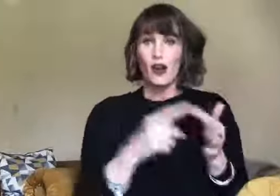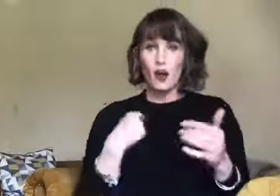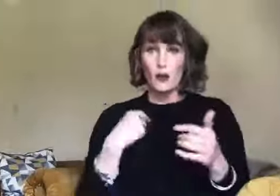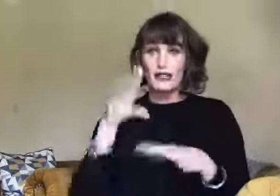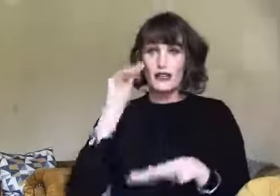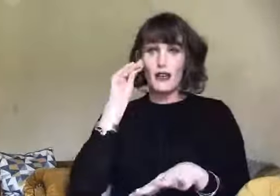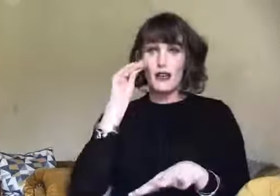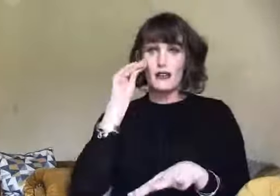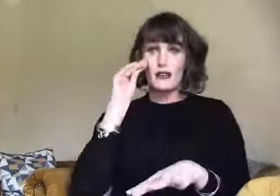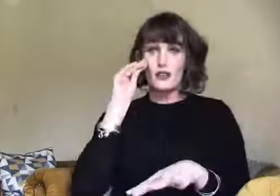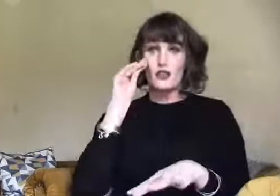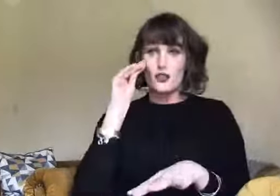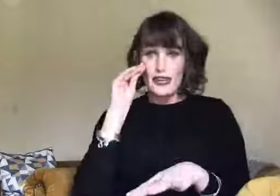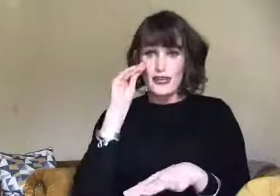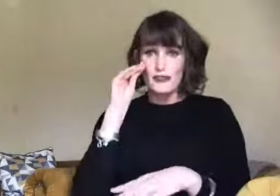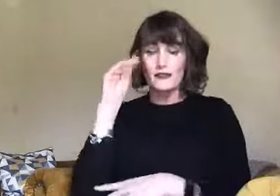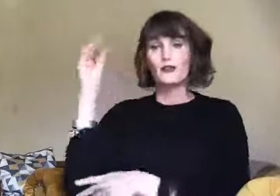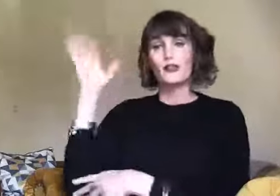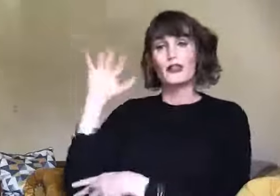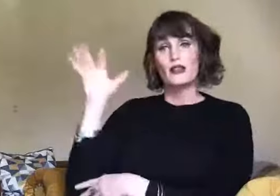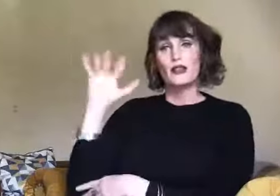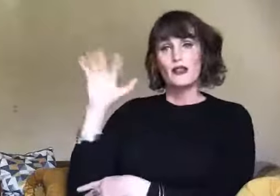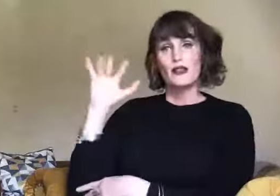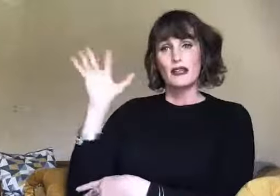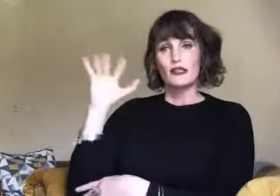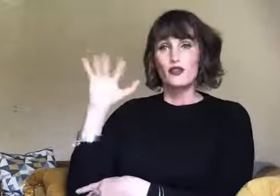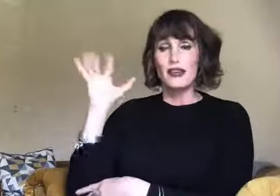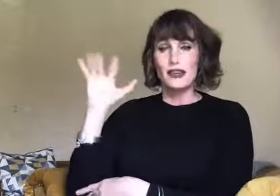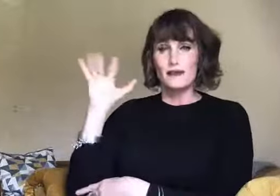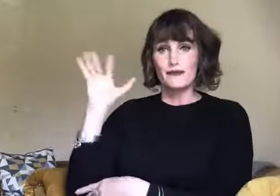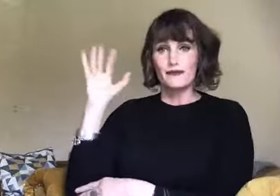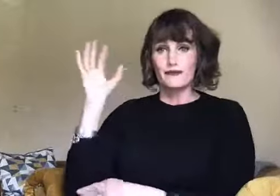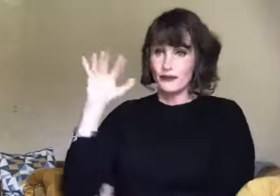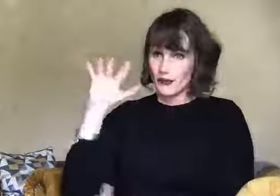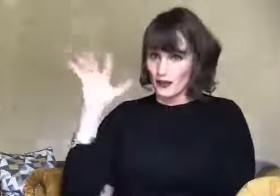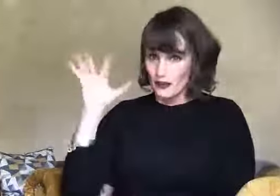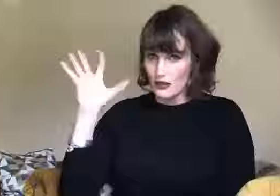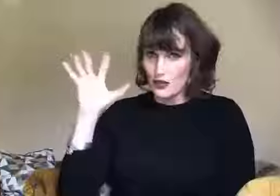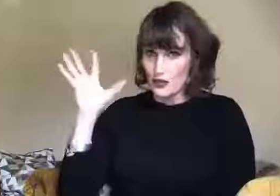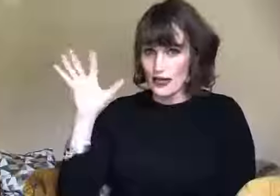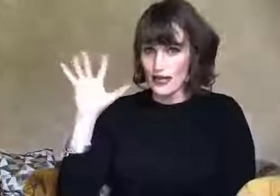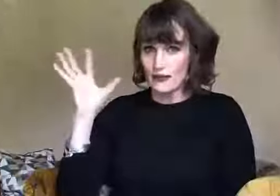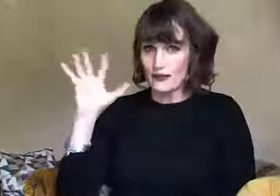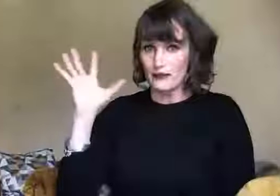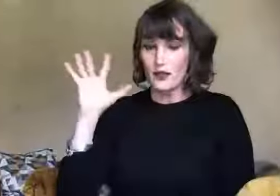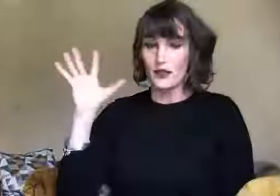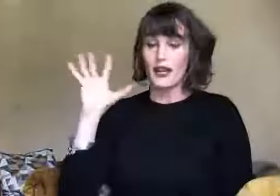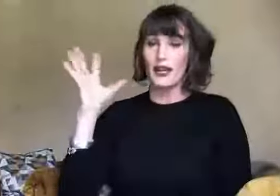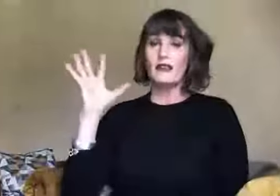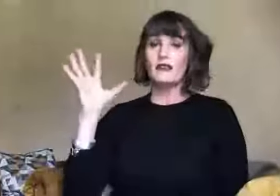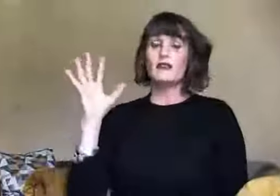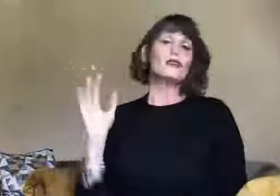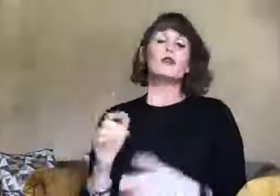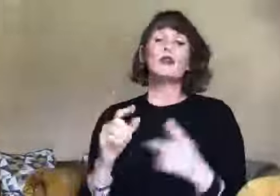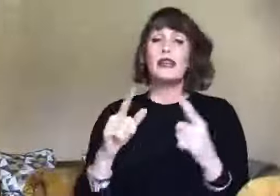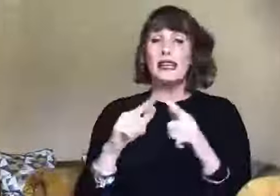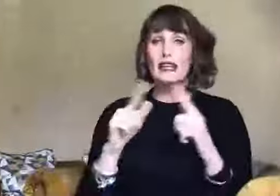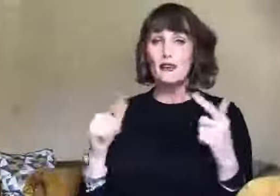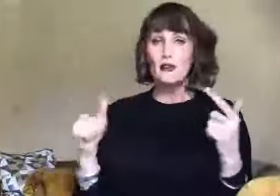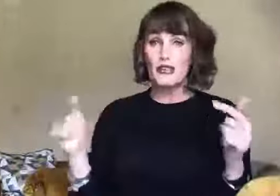I wanted to learn tree. That's tree. Tree. Okay? So if you think